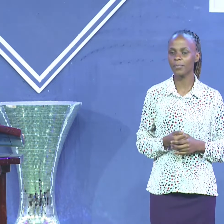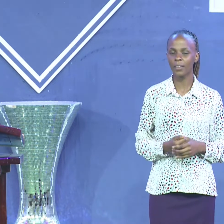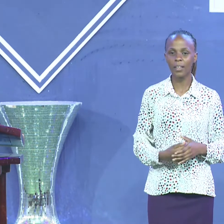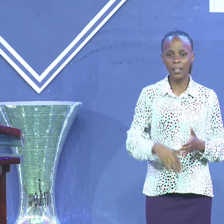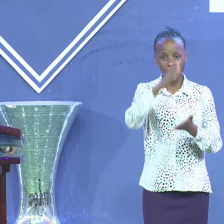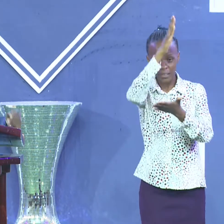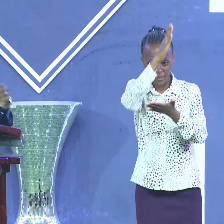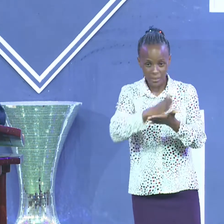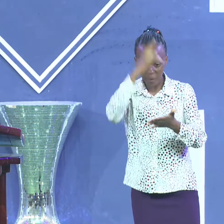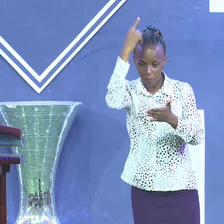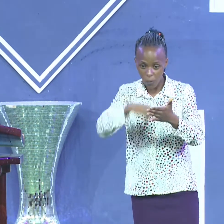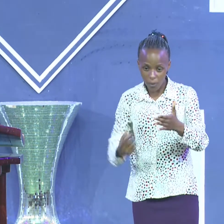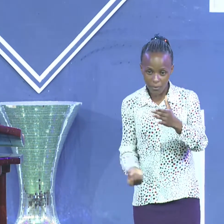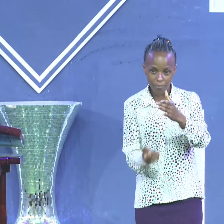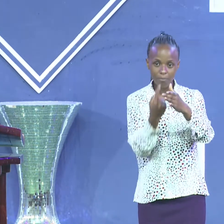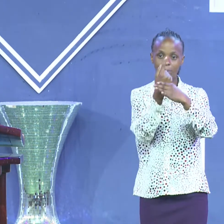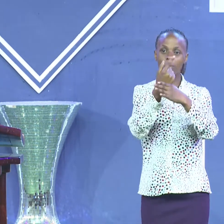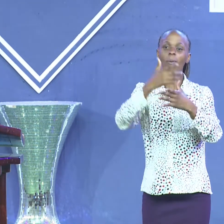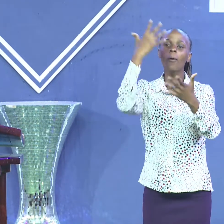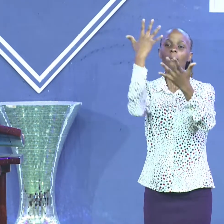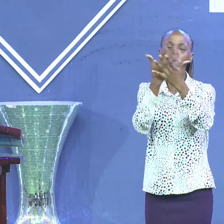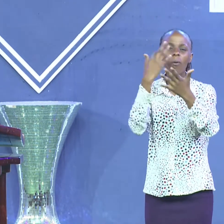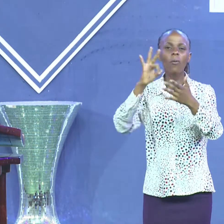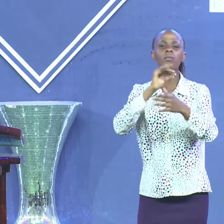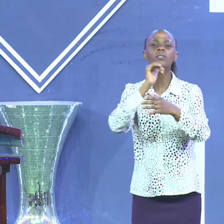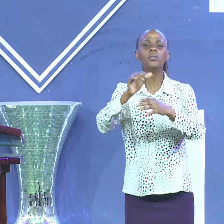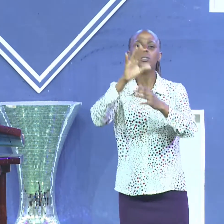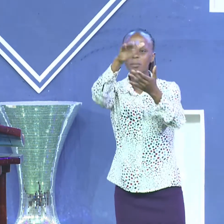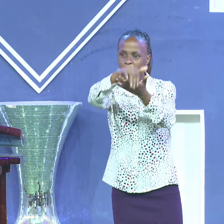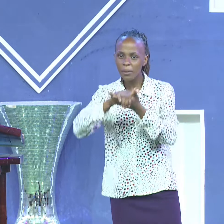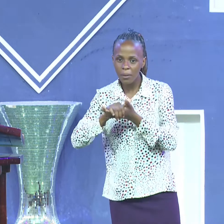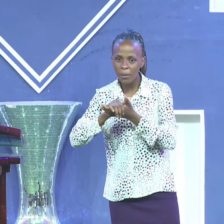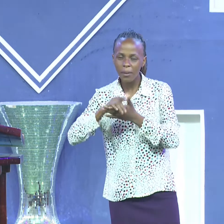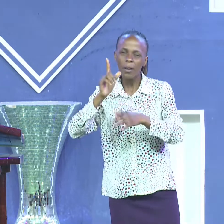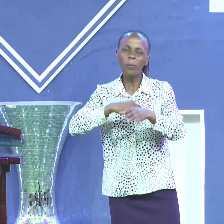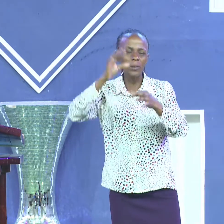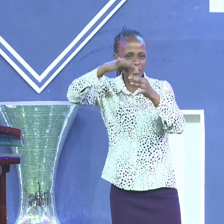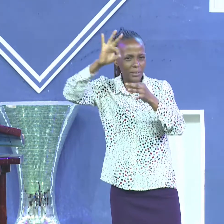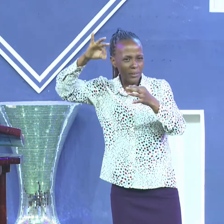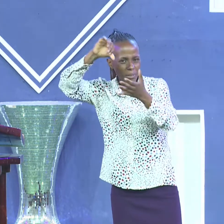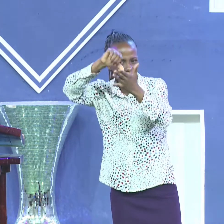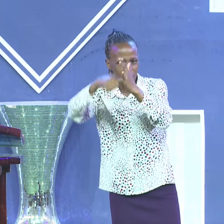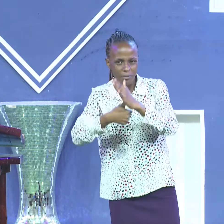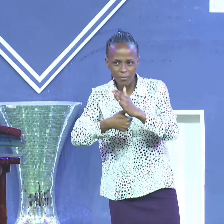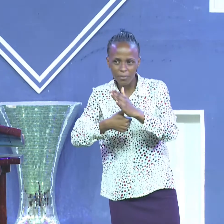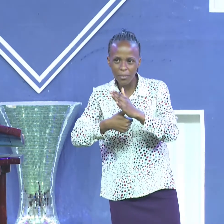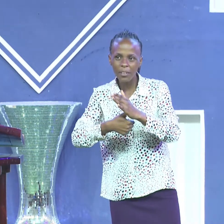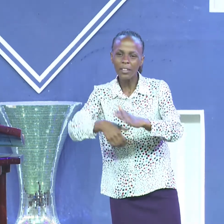Yes, in Jesus' name. Some of you that what has caused the prisons of not getting married is a spiritual